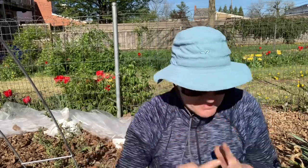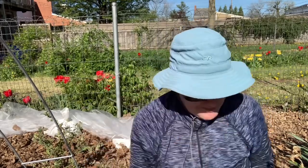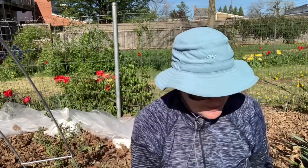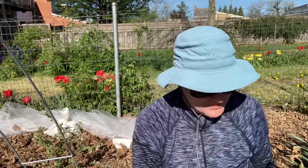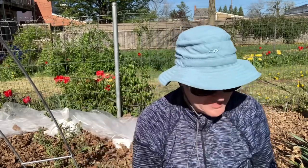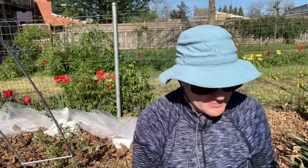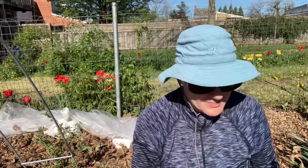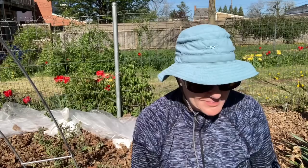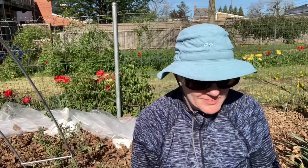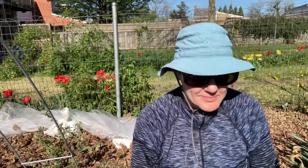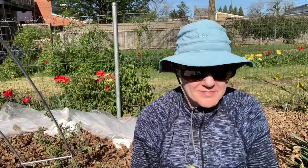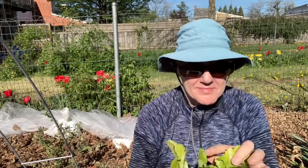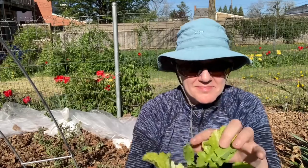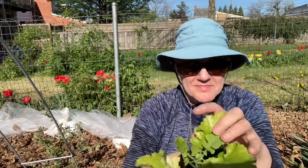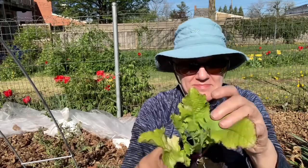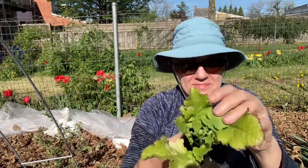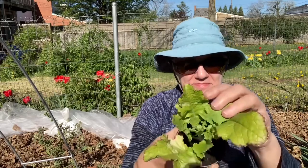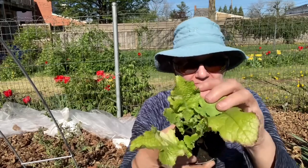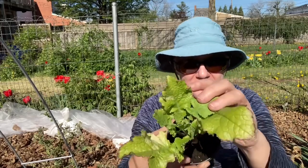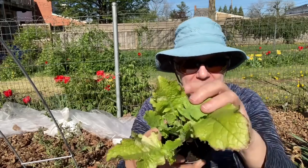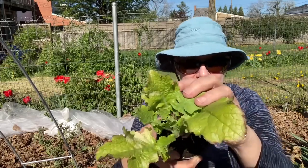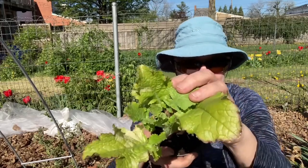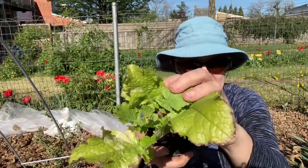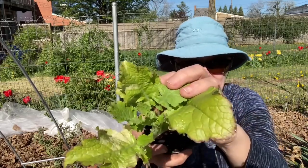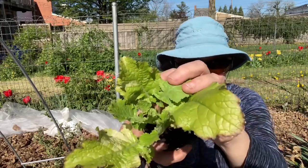This one just started,